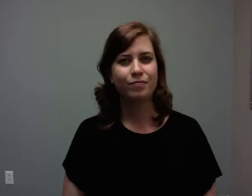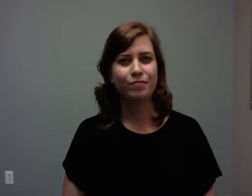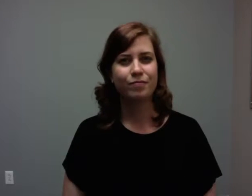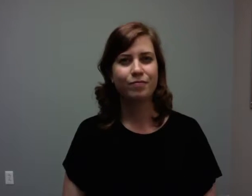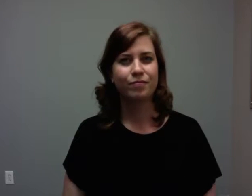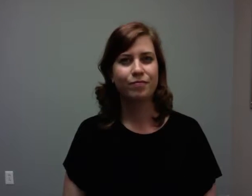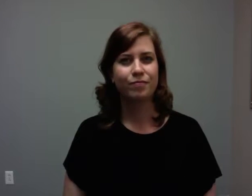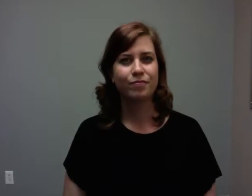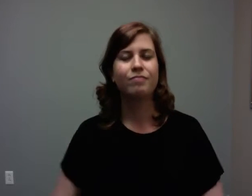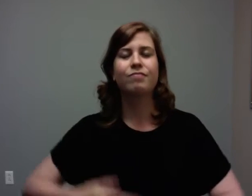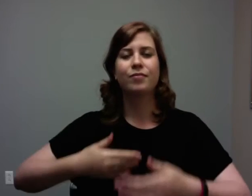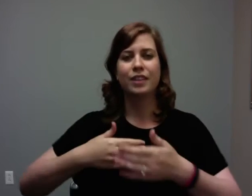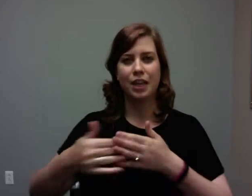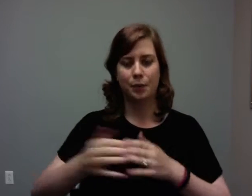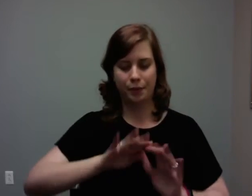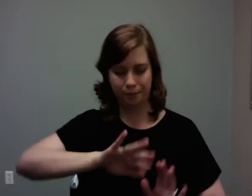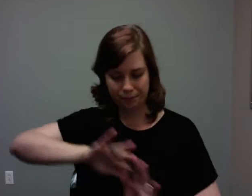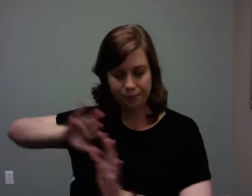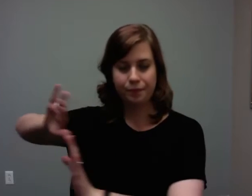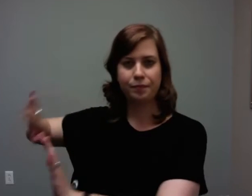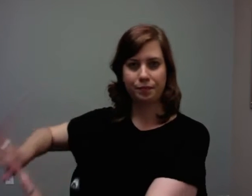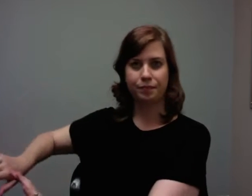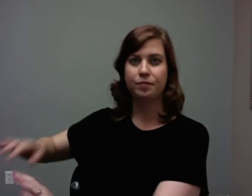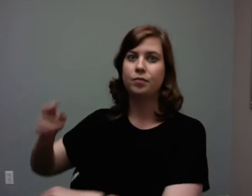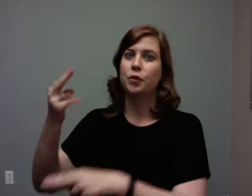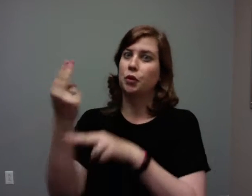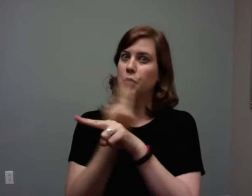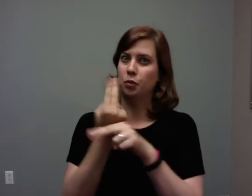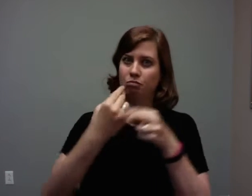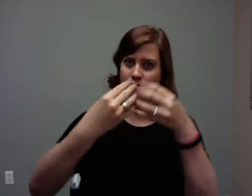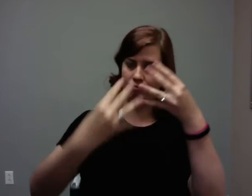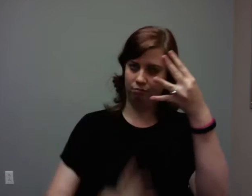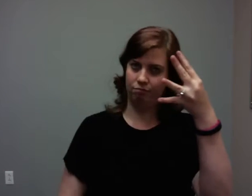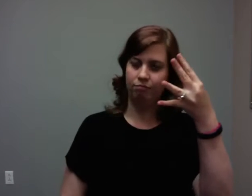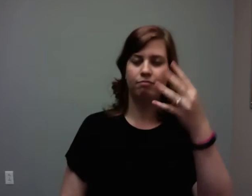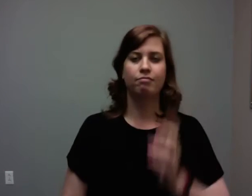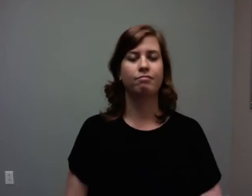use all the tools that are available to you, and put in information. Don't just put in,